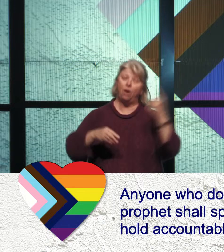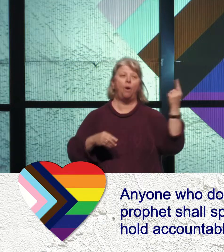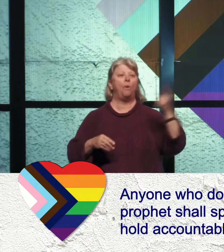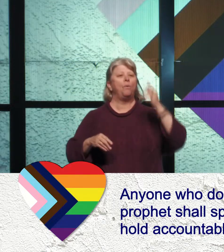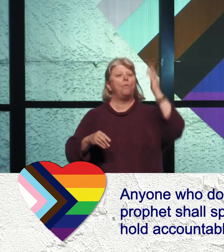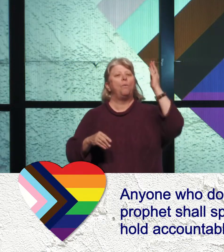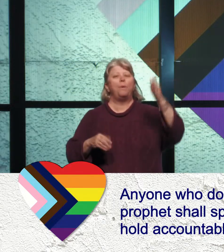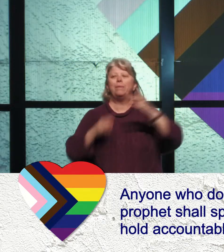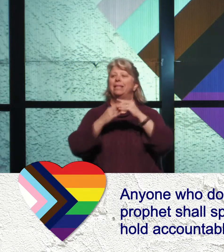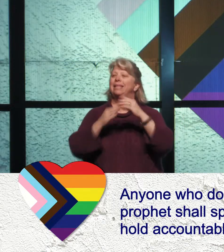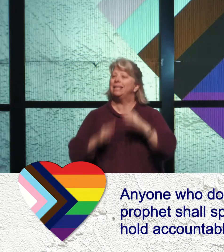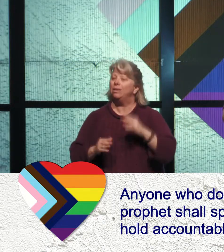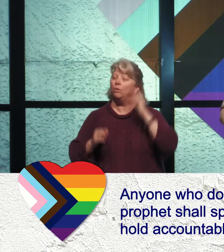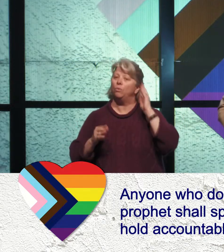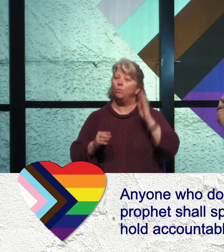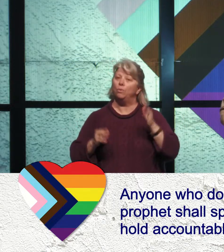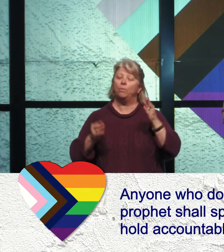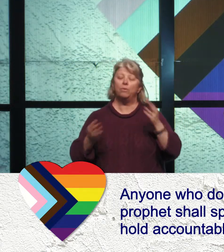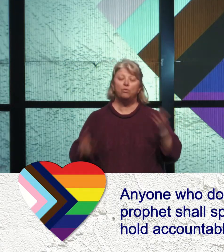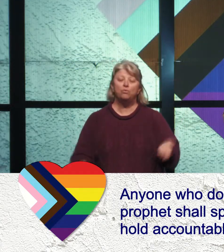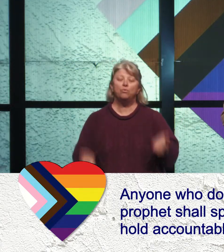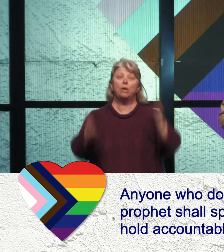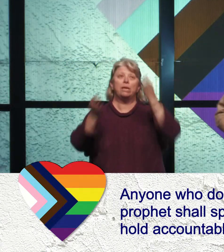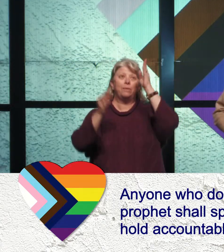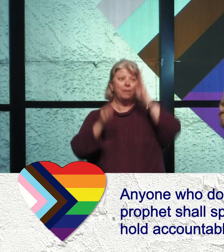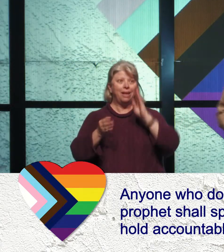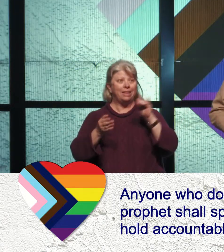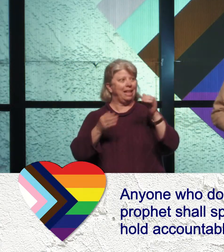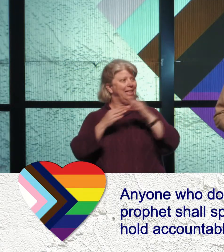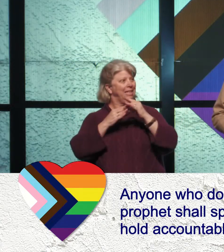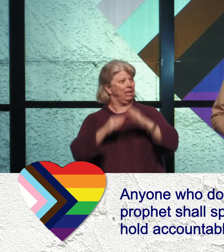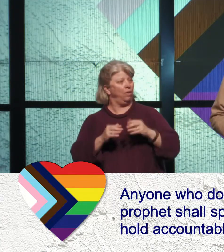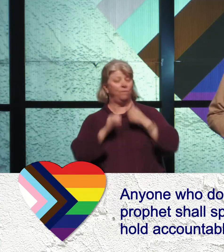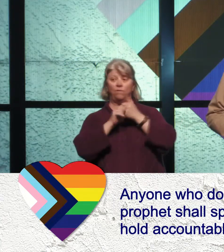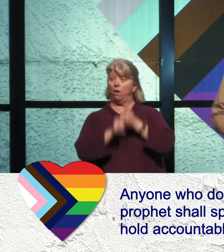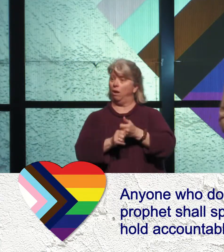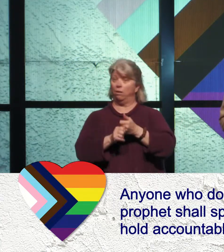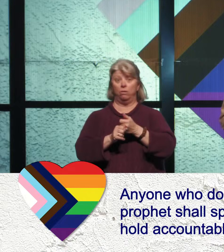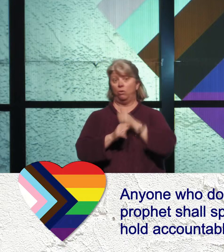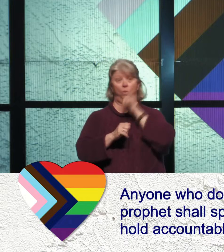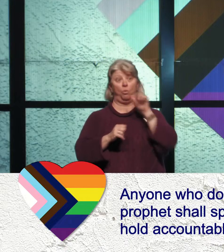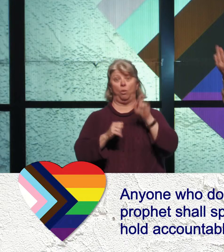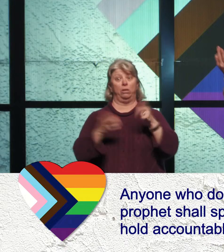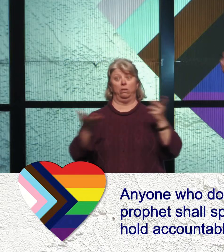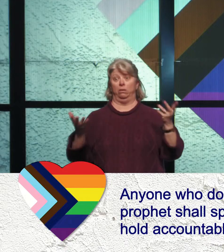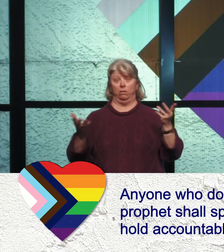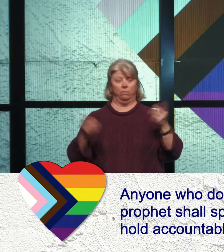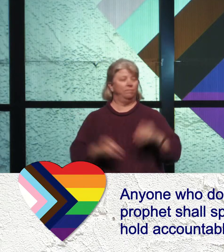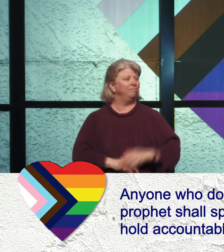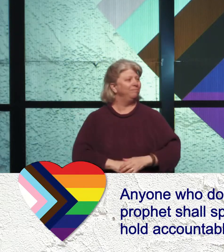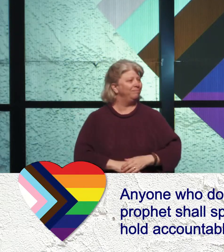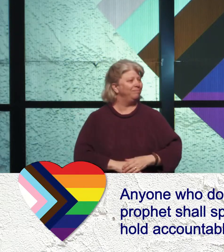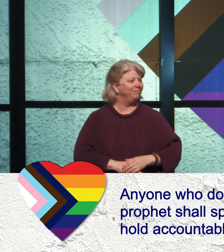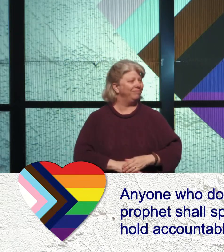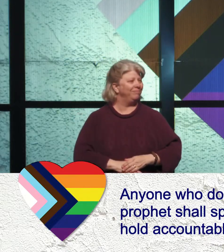always be a leader who is going to be raised up by God. And that leader you're to follow, and don't you dare question.